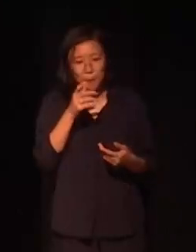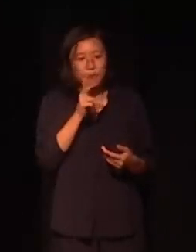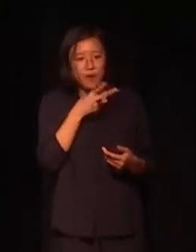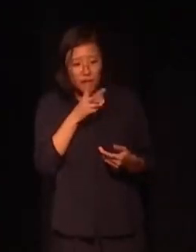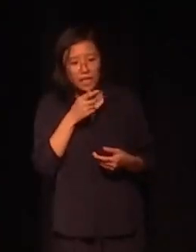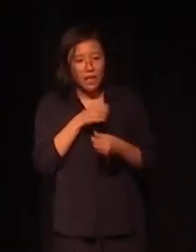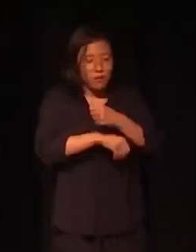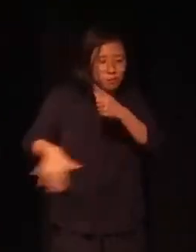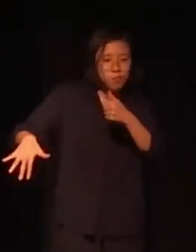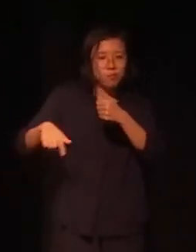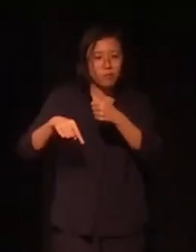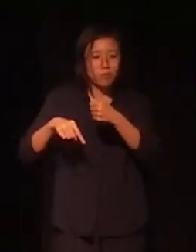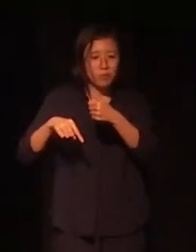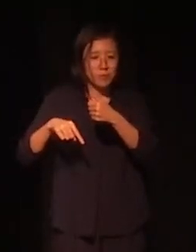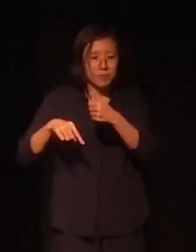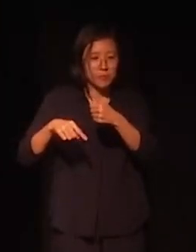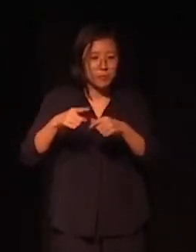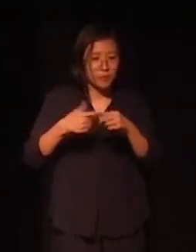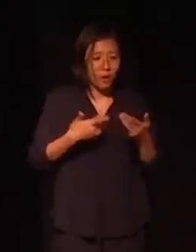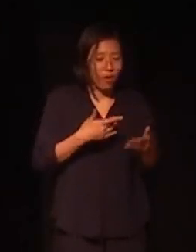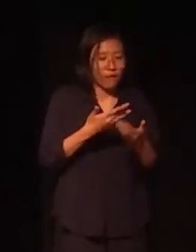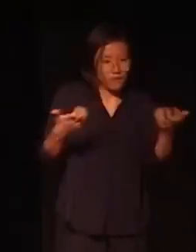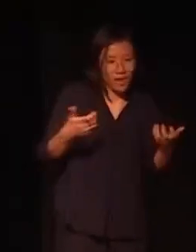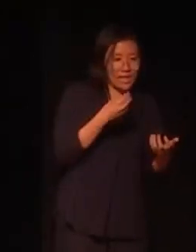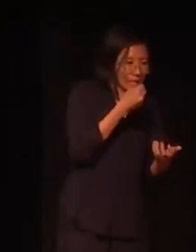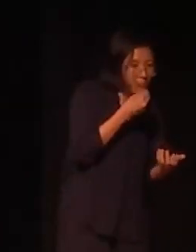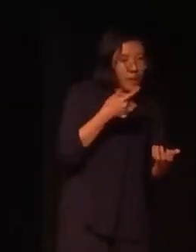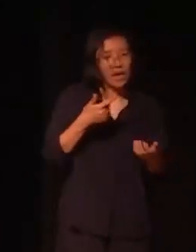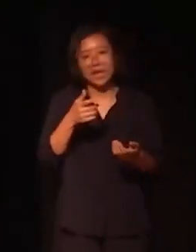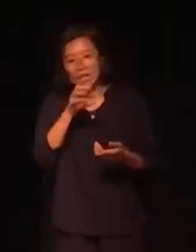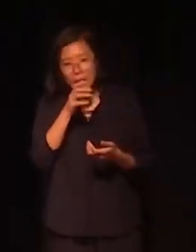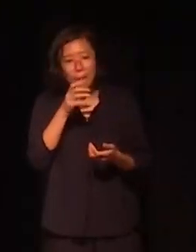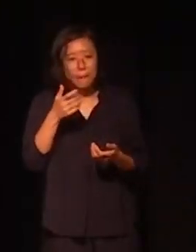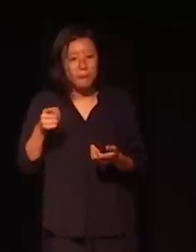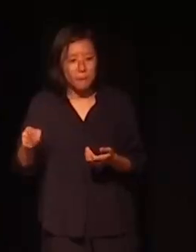the food part, the drinks part, and the expression